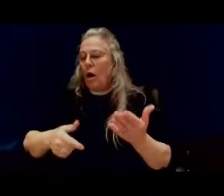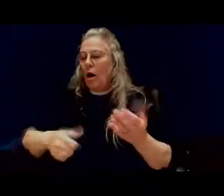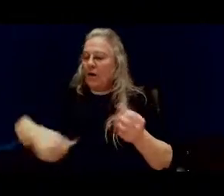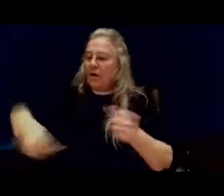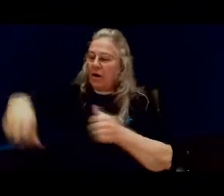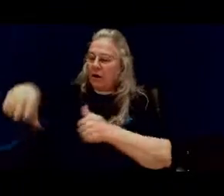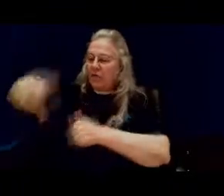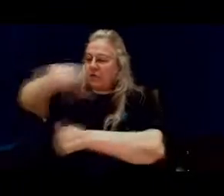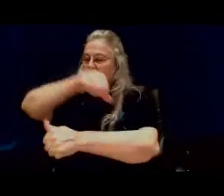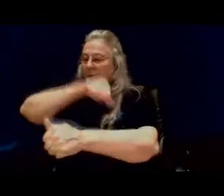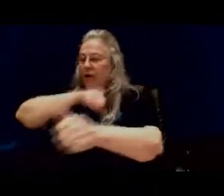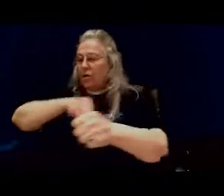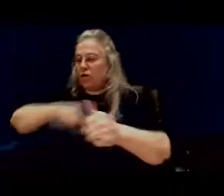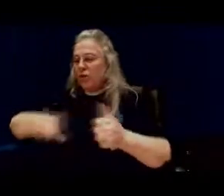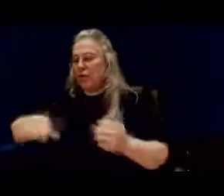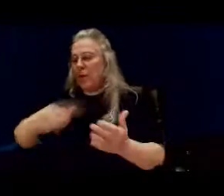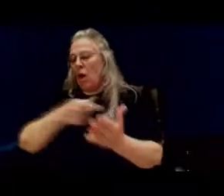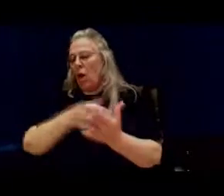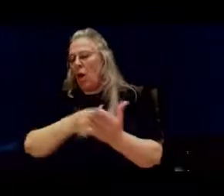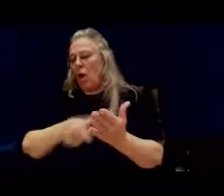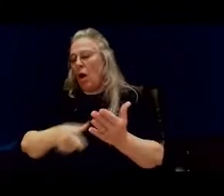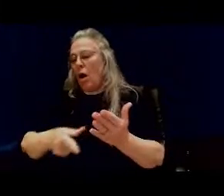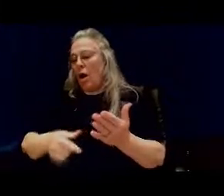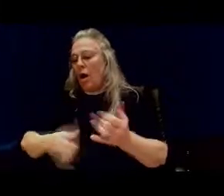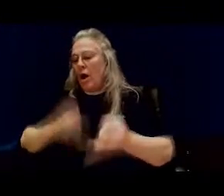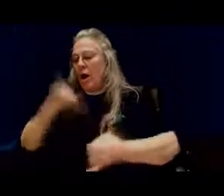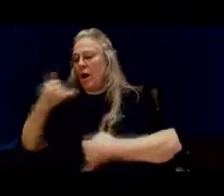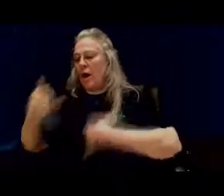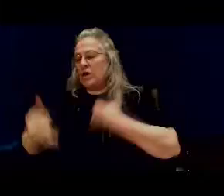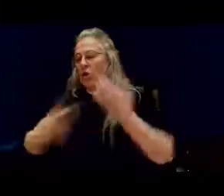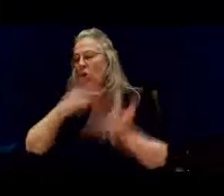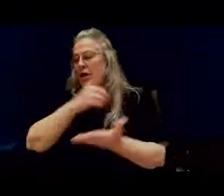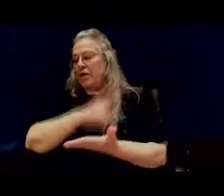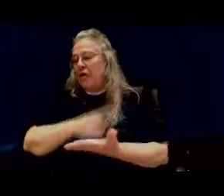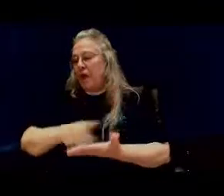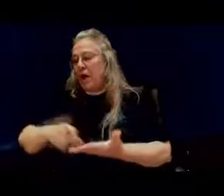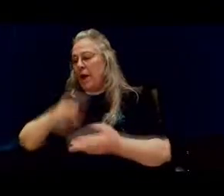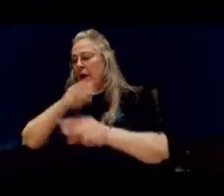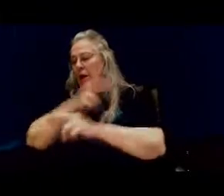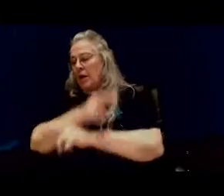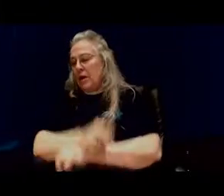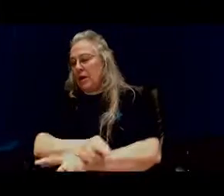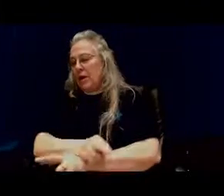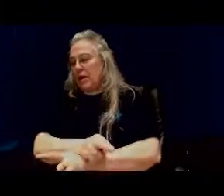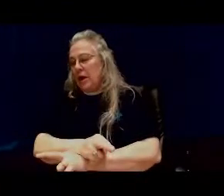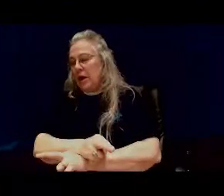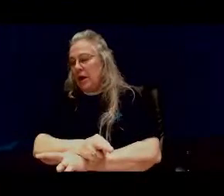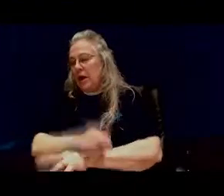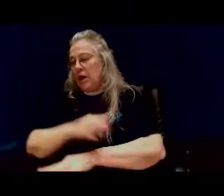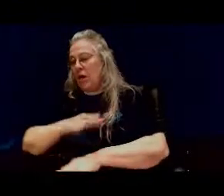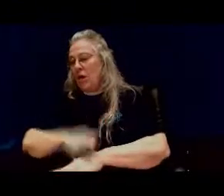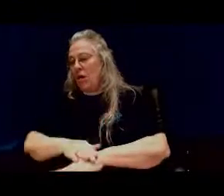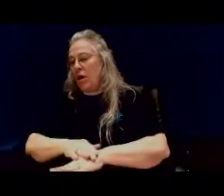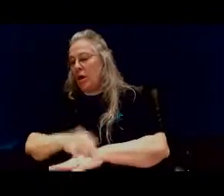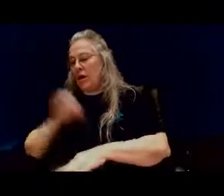What a fellowship, what a joy divine, leaning on the